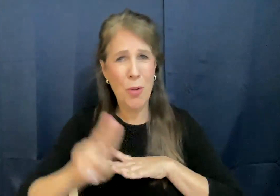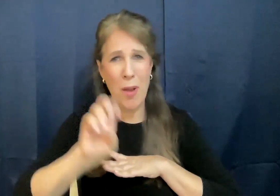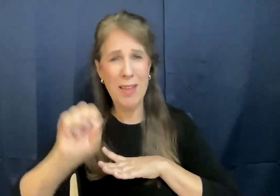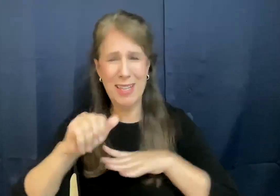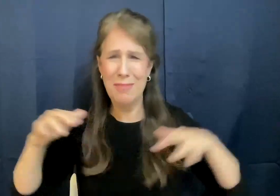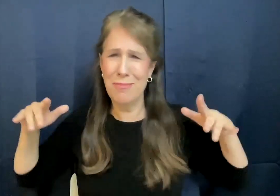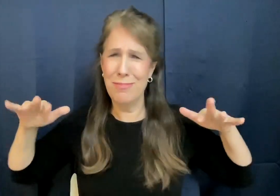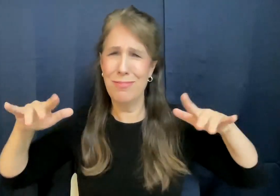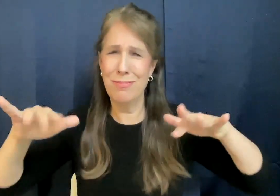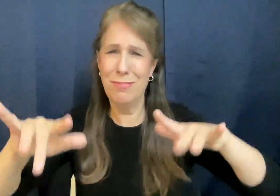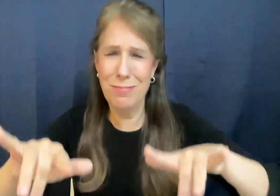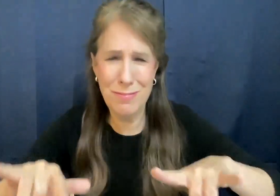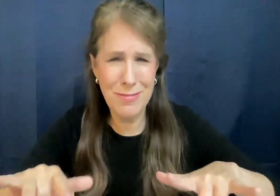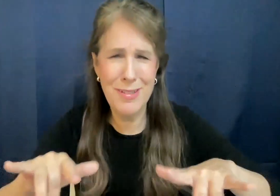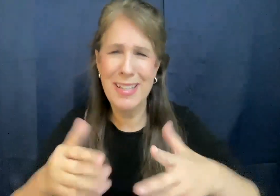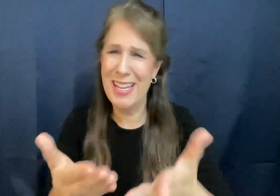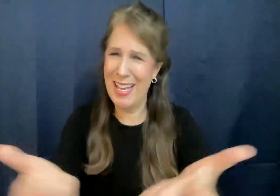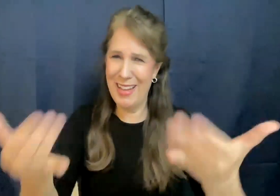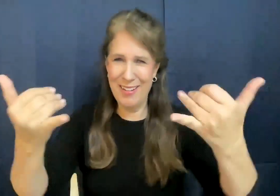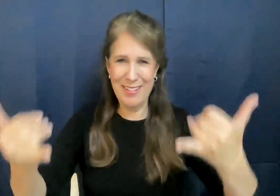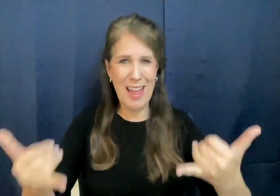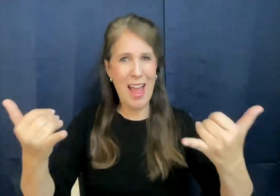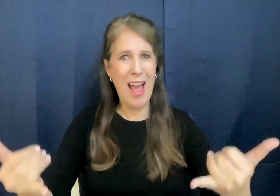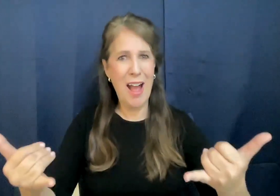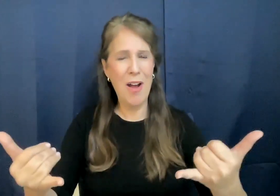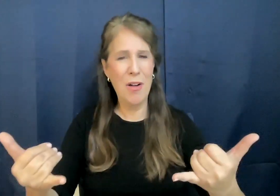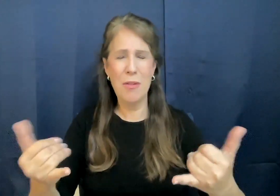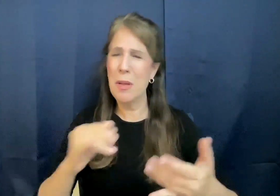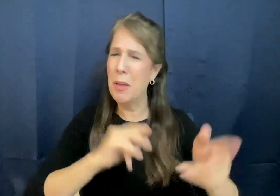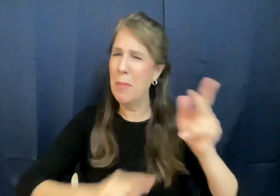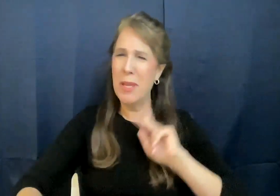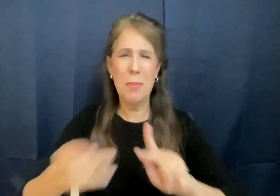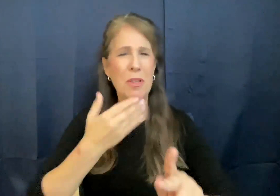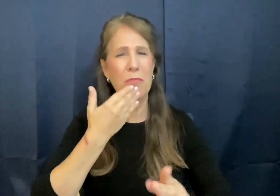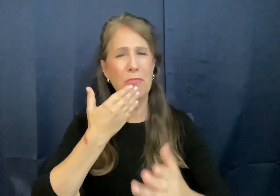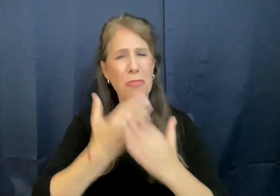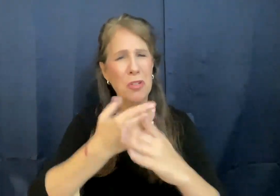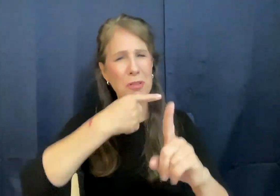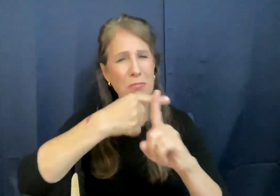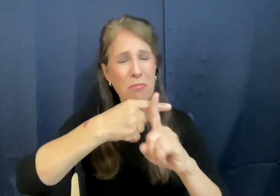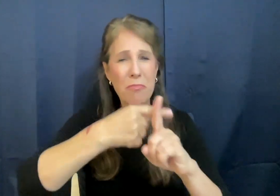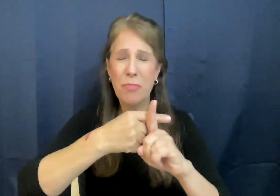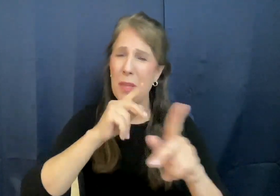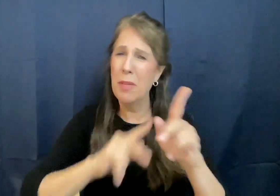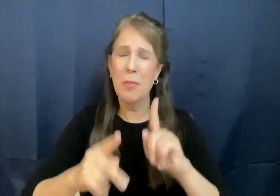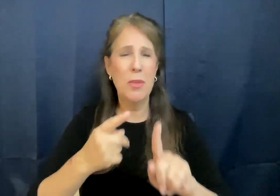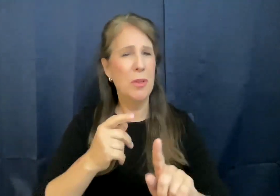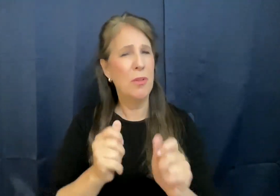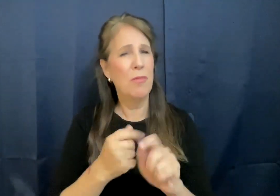goodwill, friends from different communities, faiths, and denominations who've gathered today for this